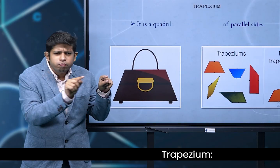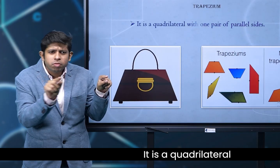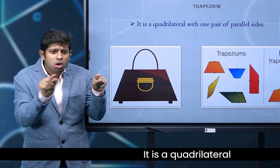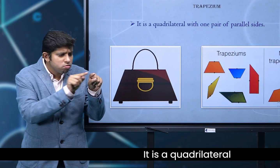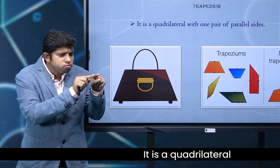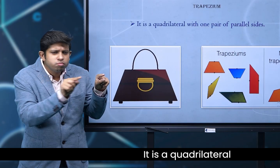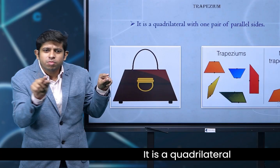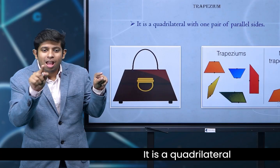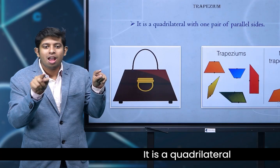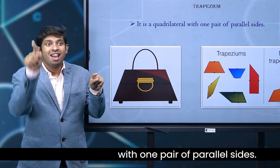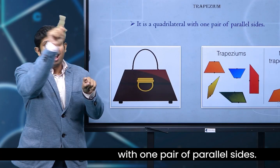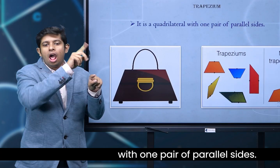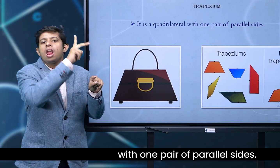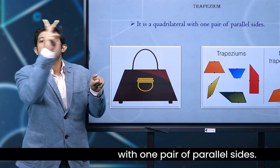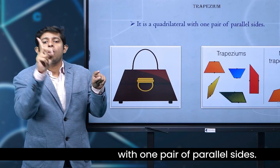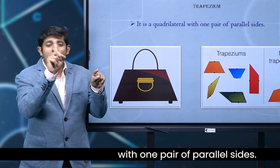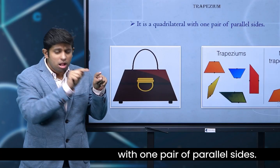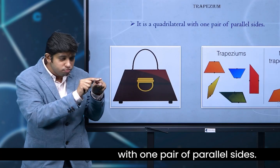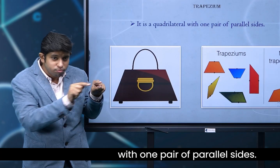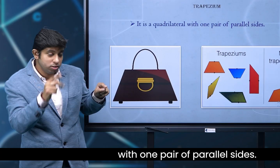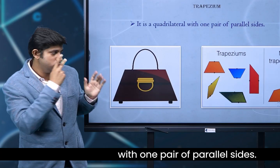It is a quadrilateral with one pair of parallel sides.